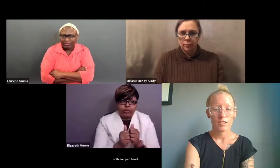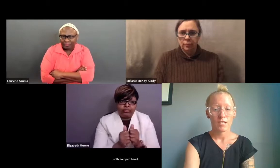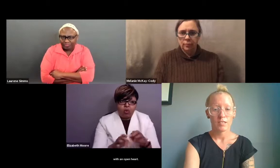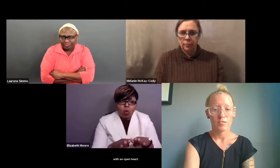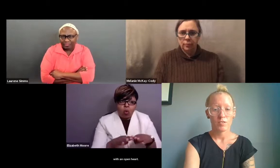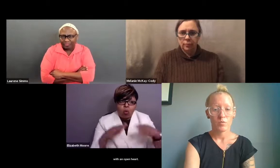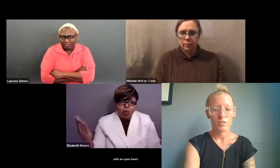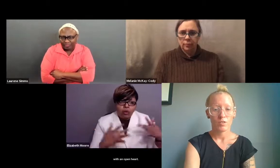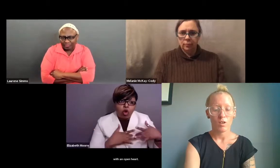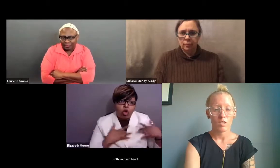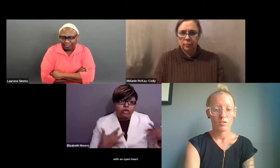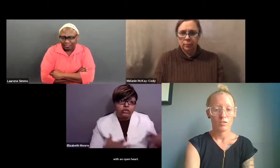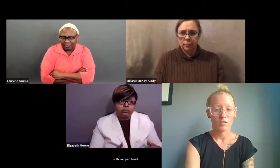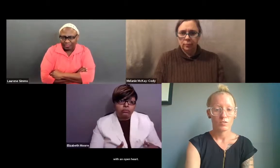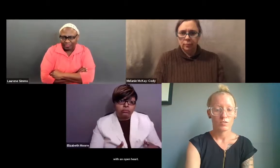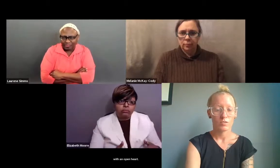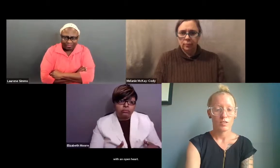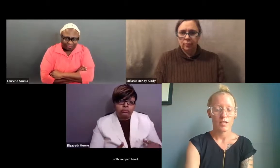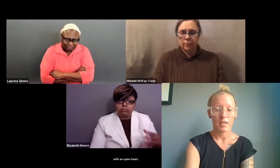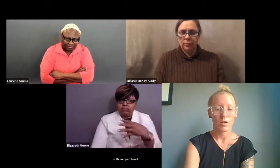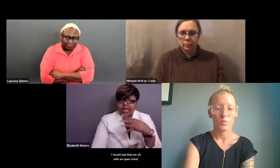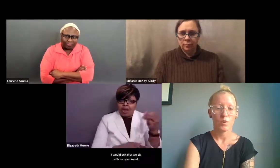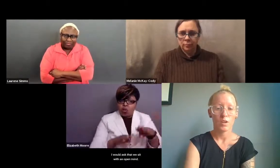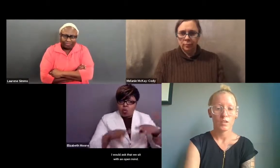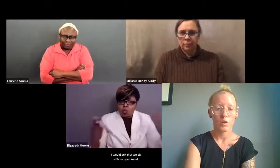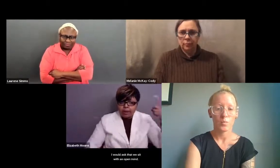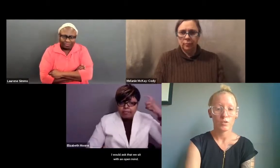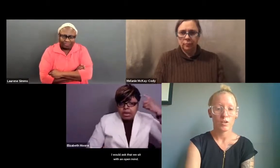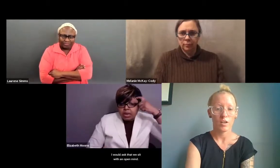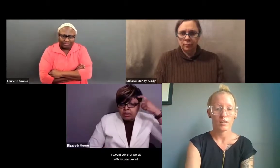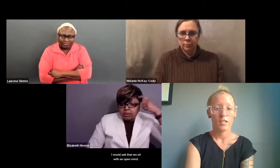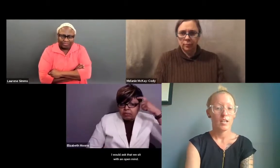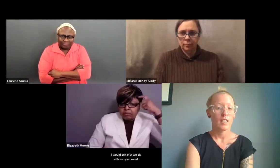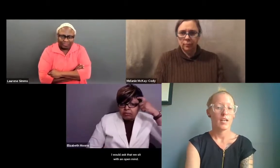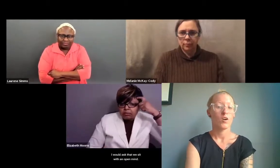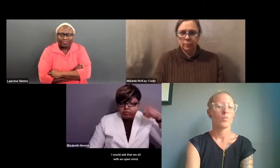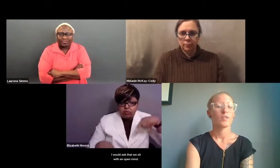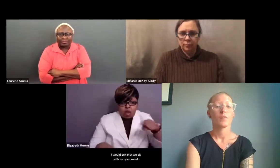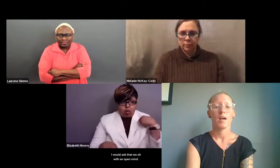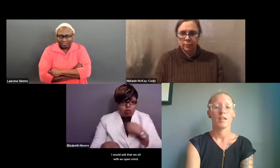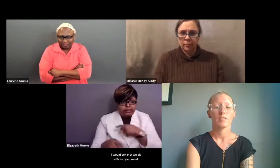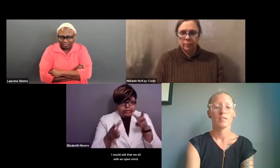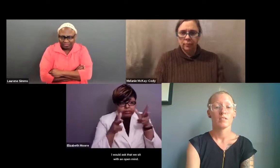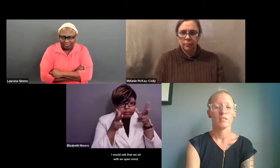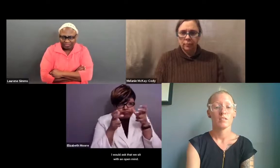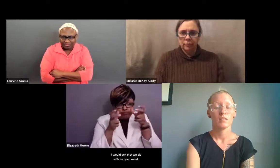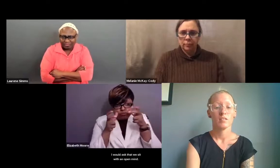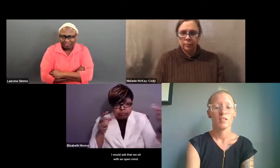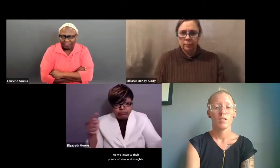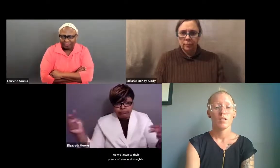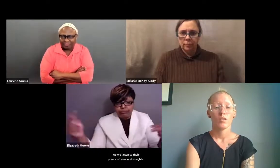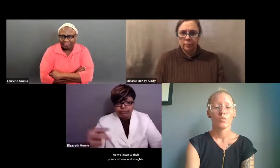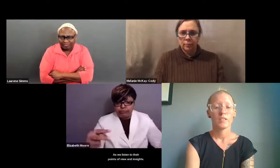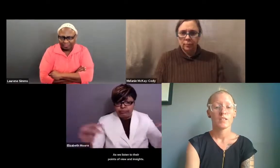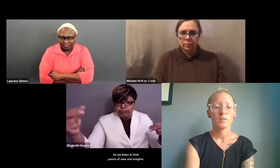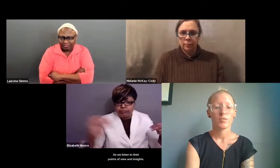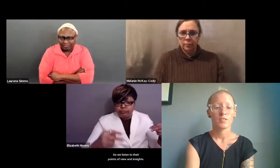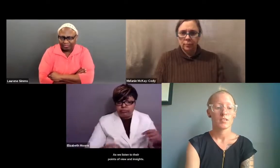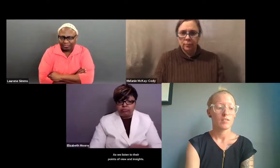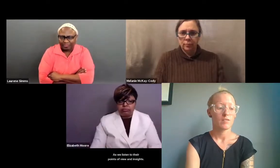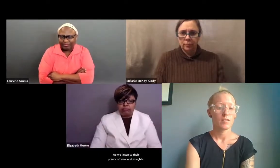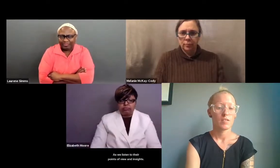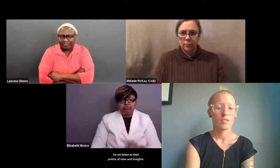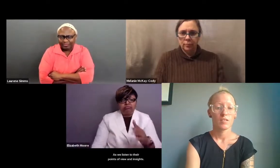I'm very excited to sit with you all, and I hope you all can open your heart and open your mind. We need